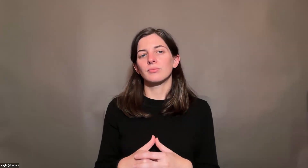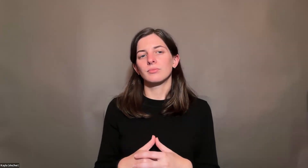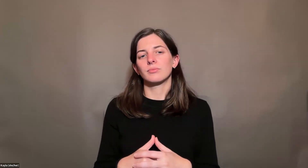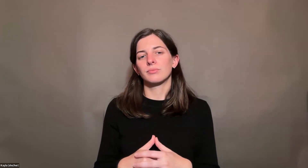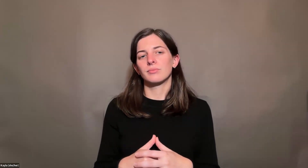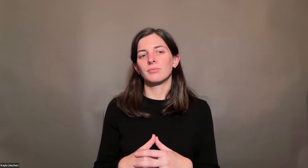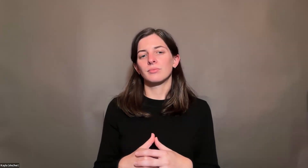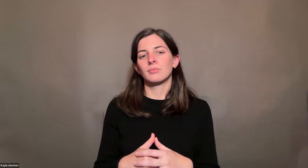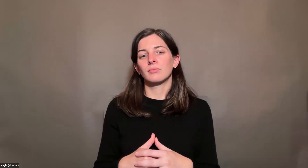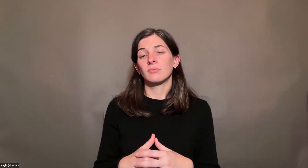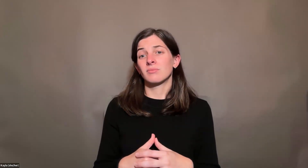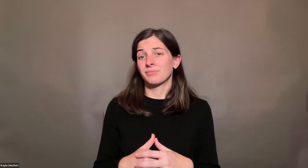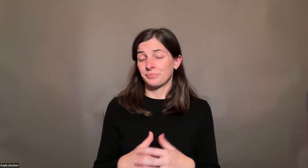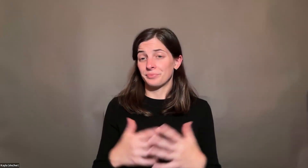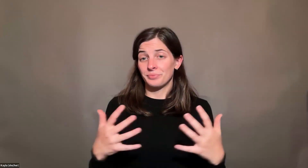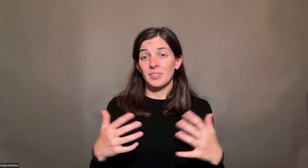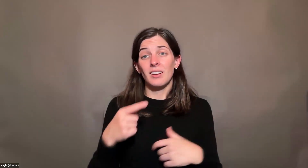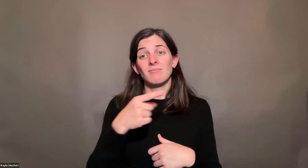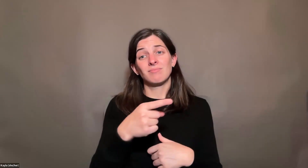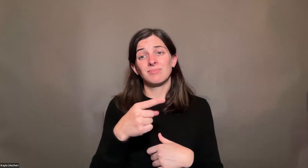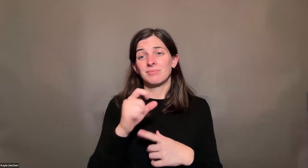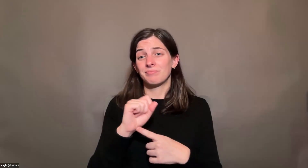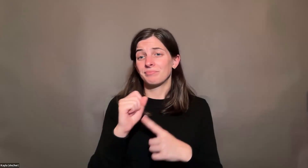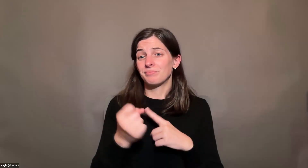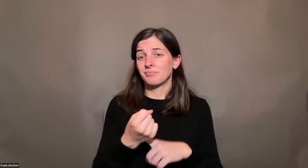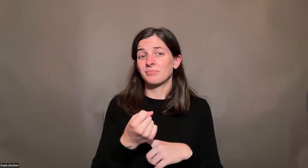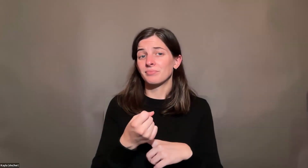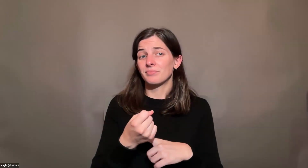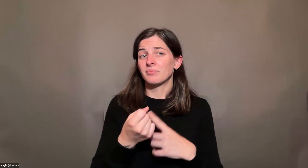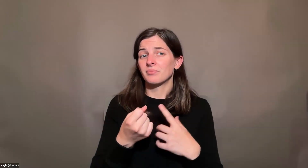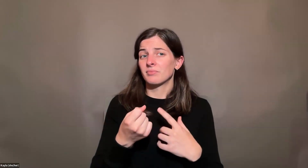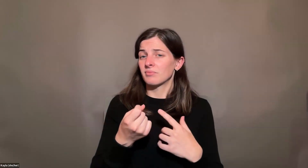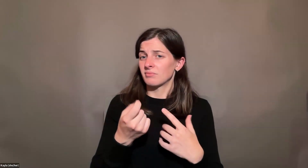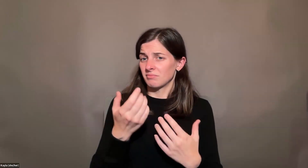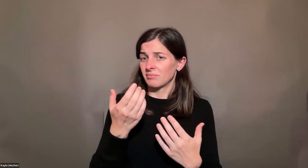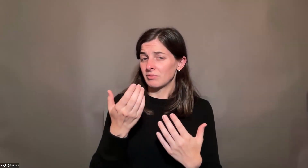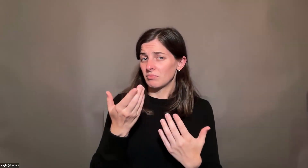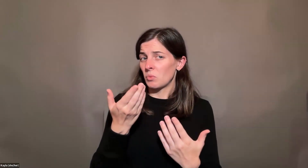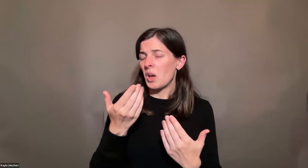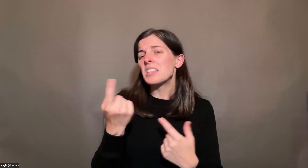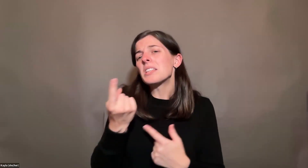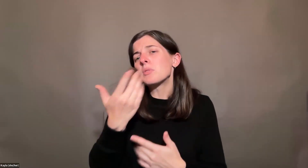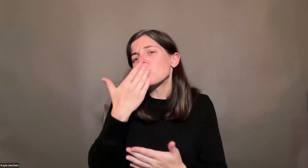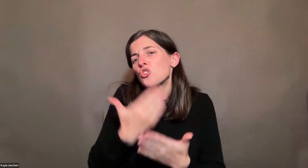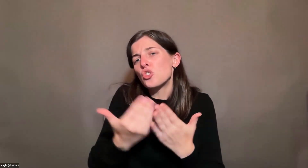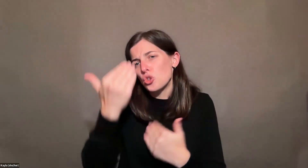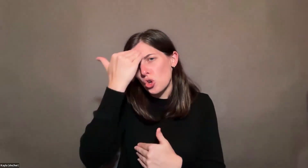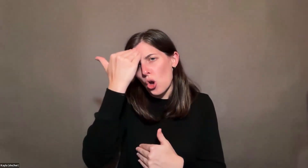In this case, I must say this is something like good to know, some sort of like if you are having some ambiguous text,